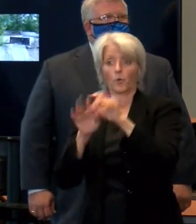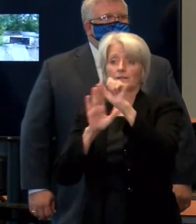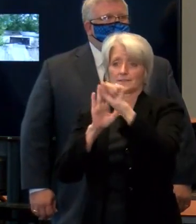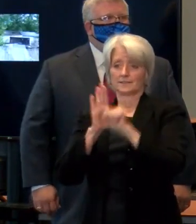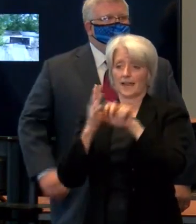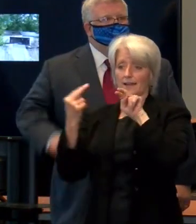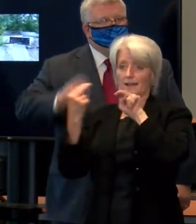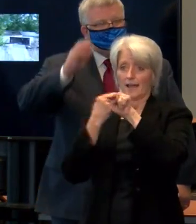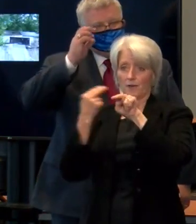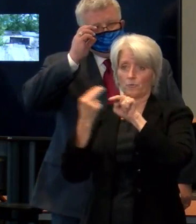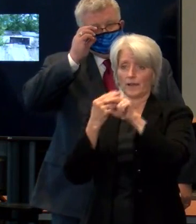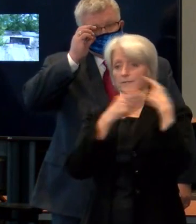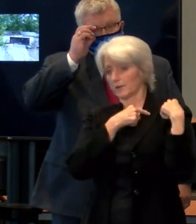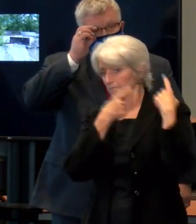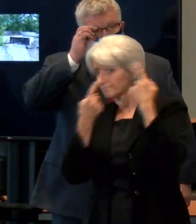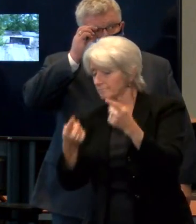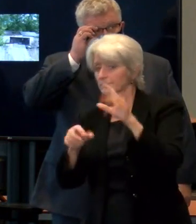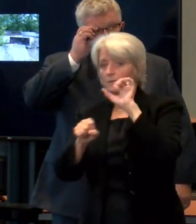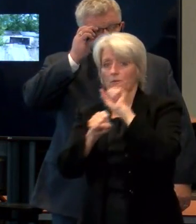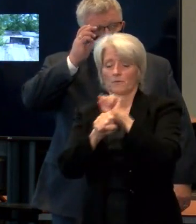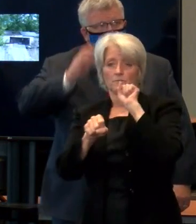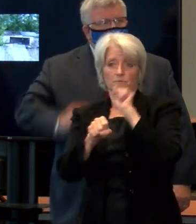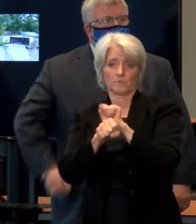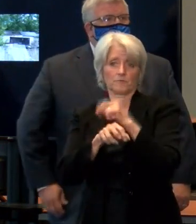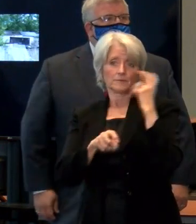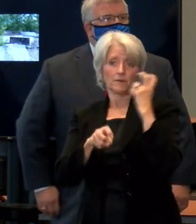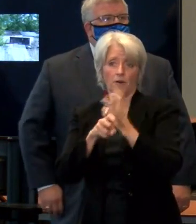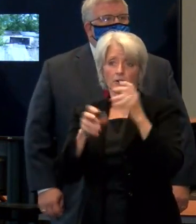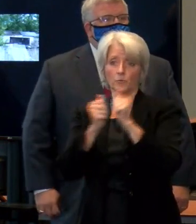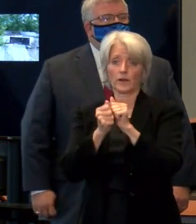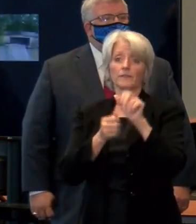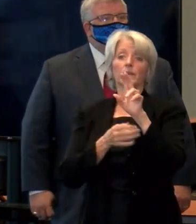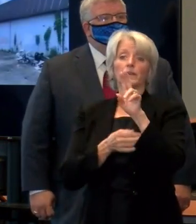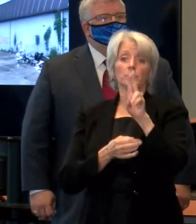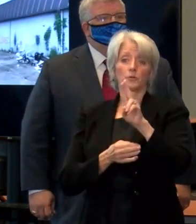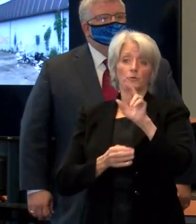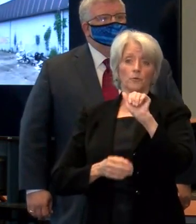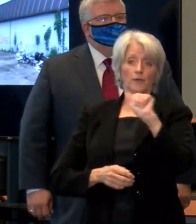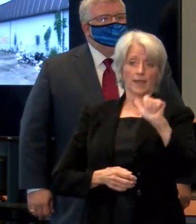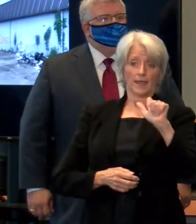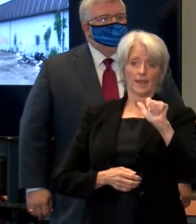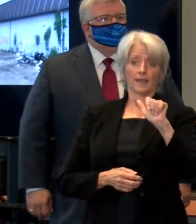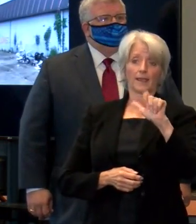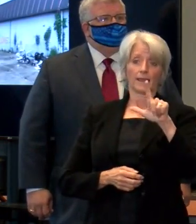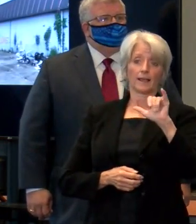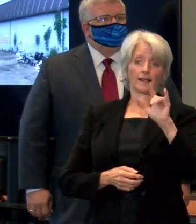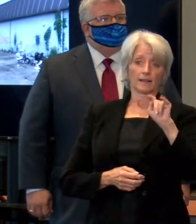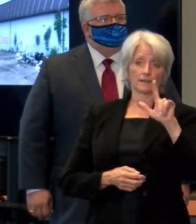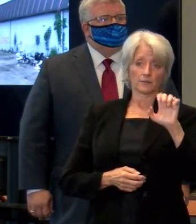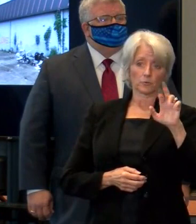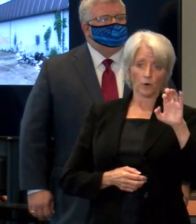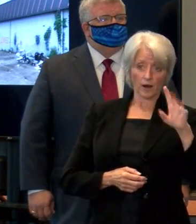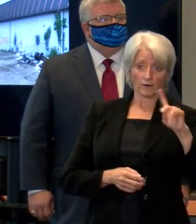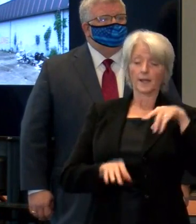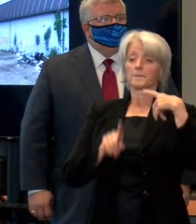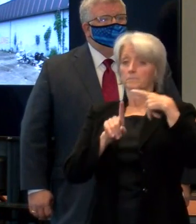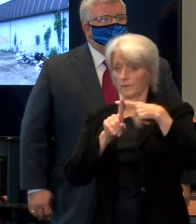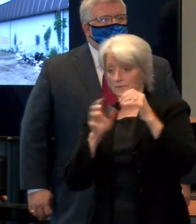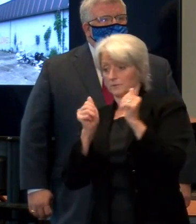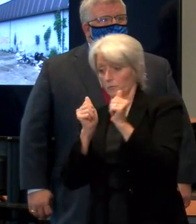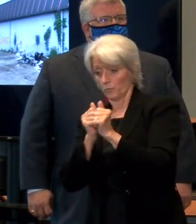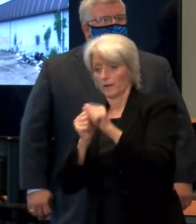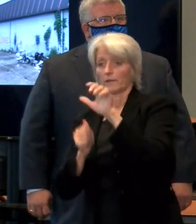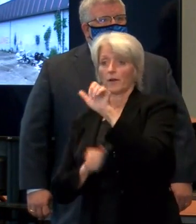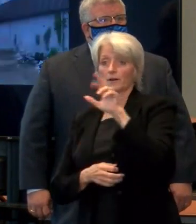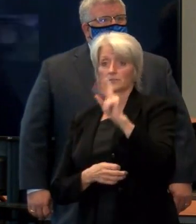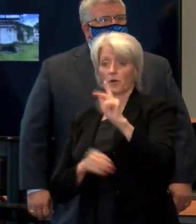worked very heavily with University of Arkansas at Little Rock, and most importantly, the Arkansas Department of